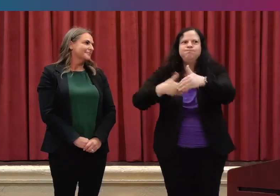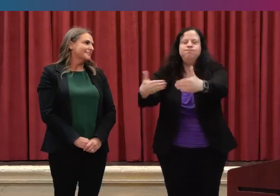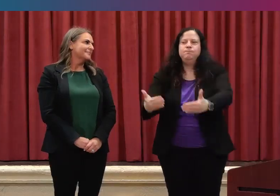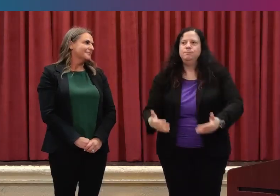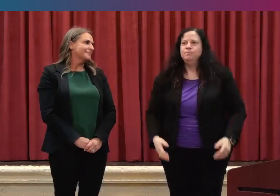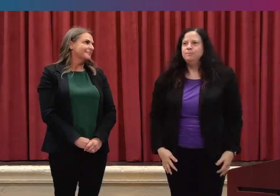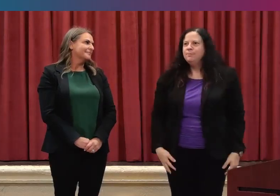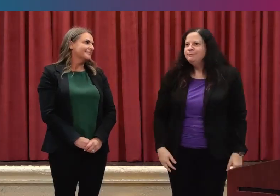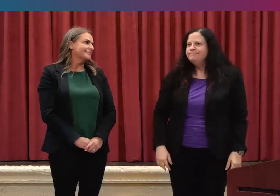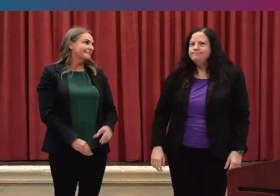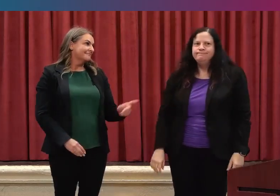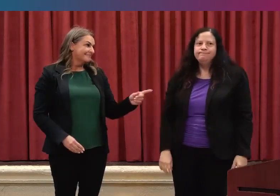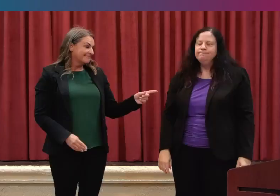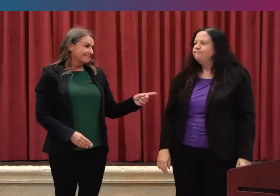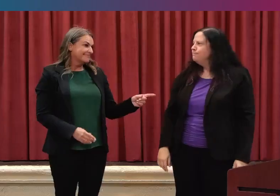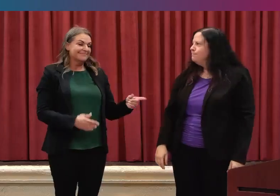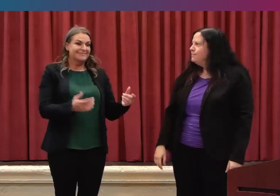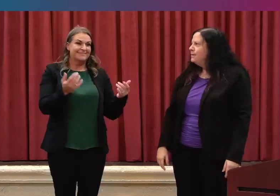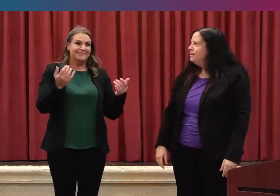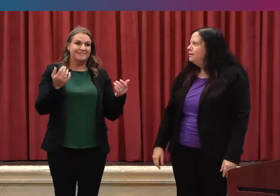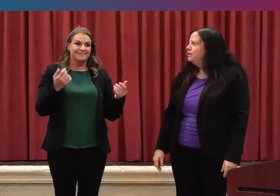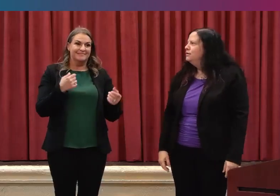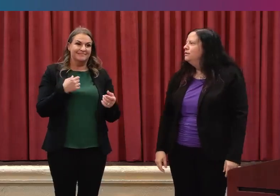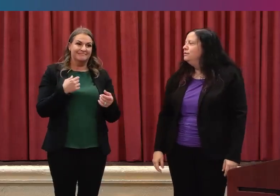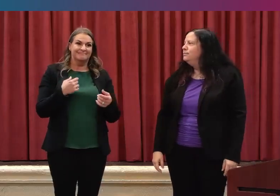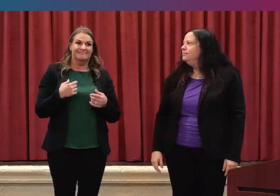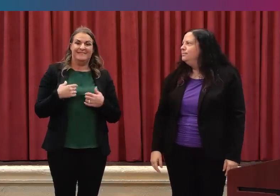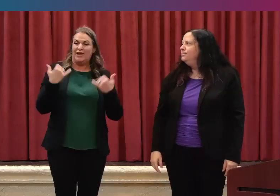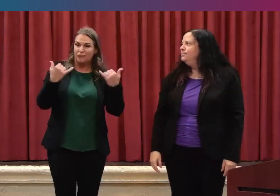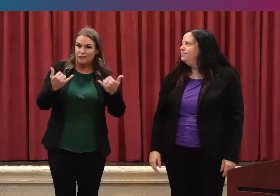service to navigate through that pathway.